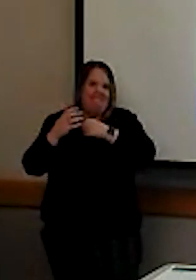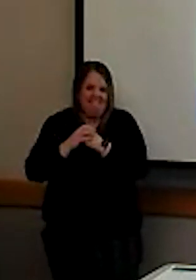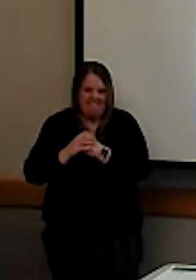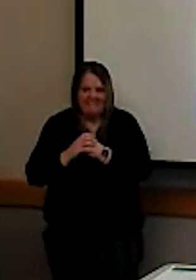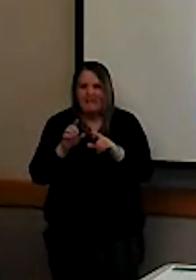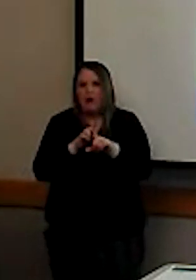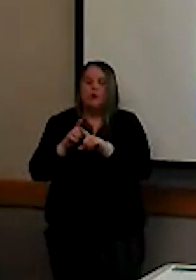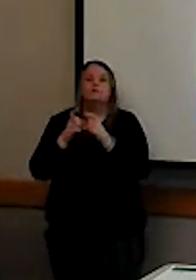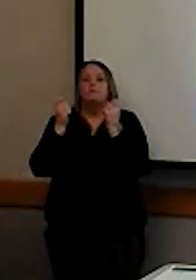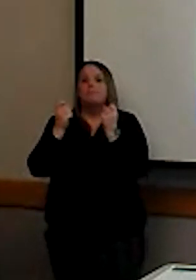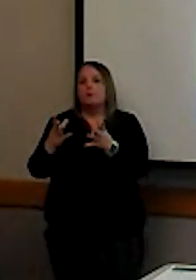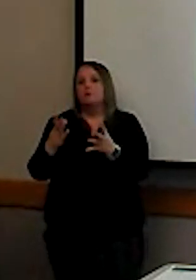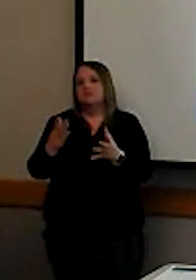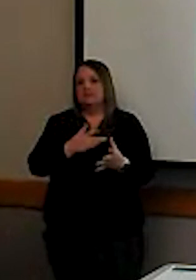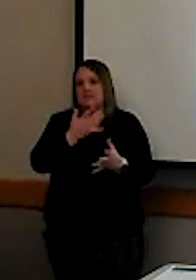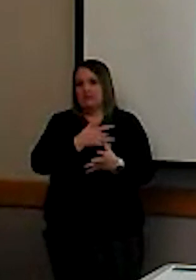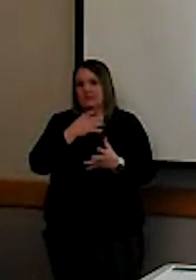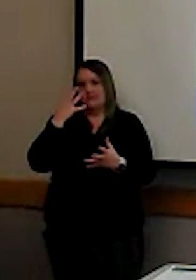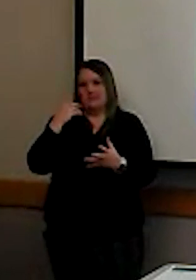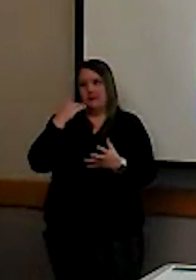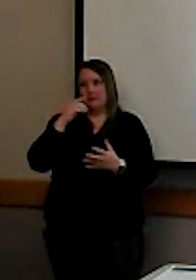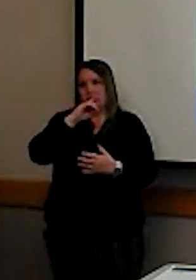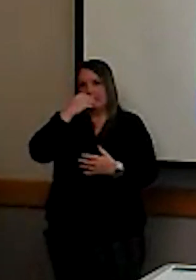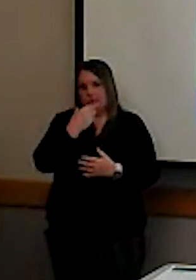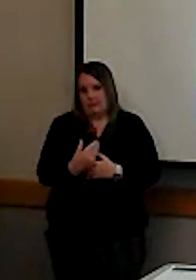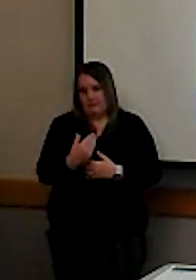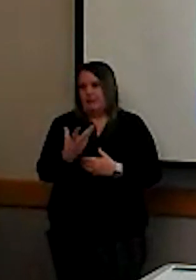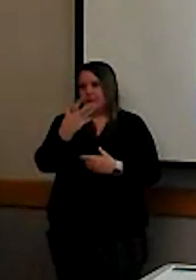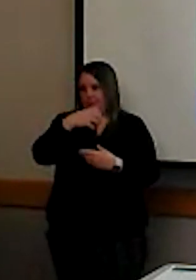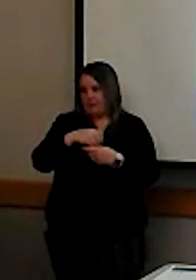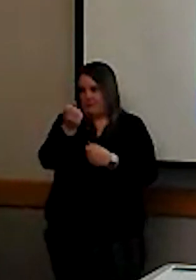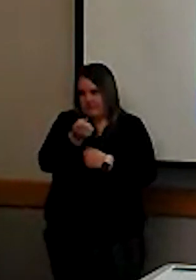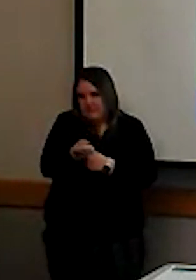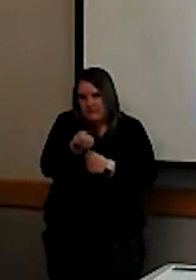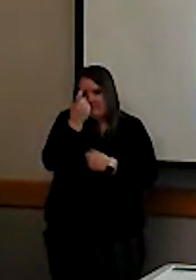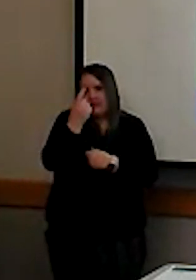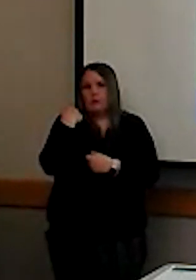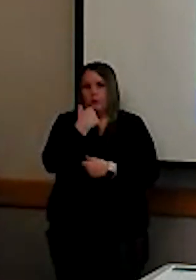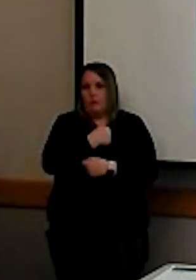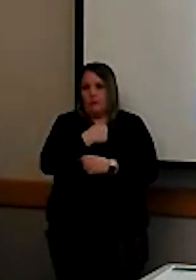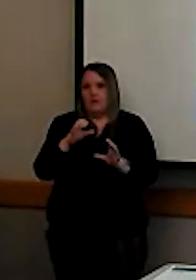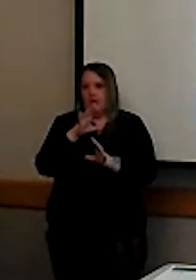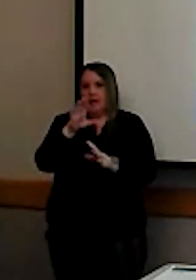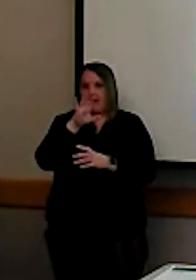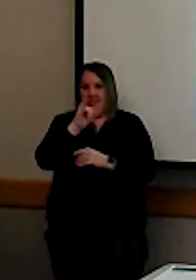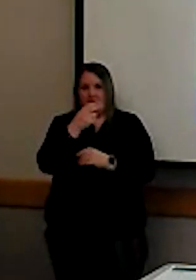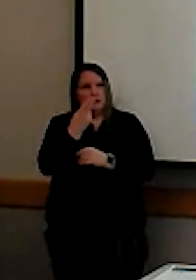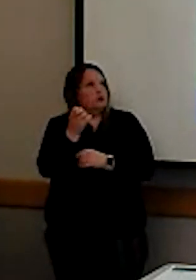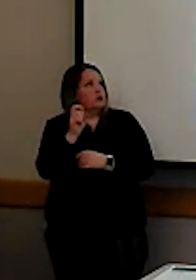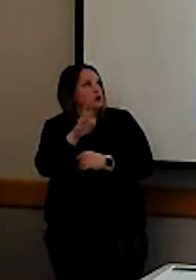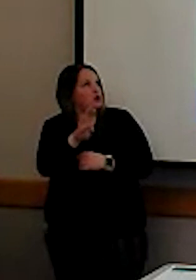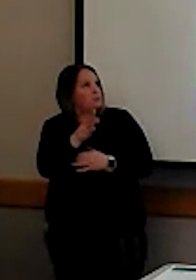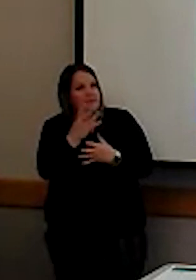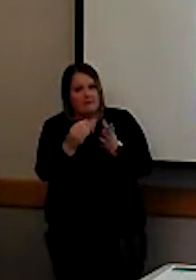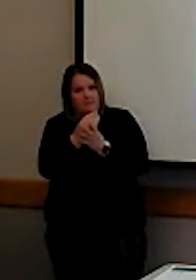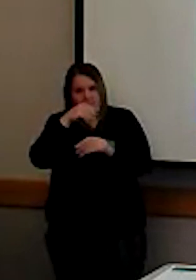Including multi-sensory experiences. And by doing this, it enhances their understanding. So when this is an herb thing that we planted